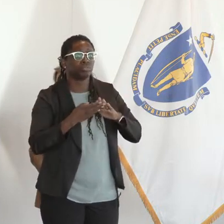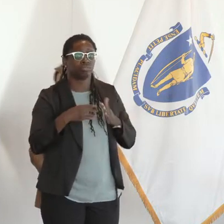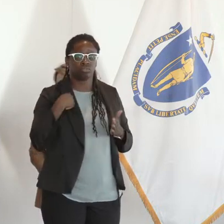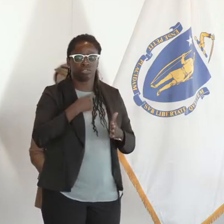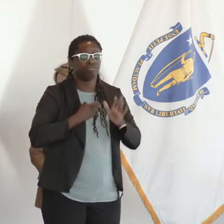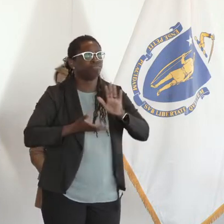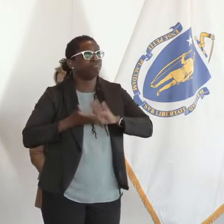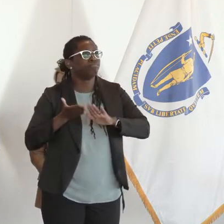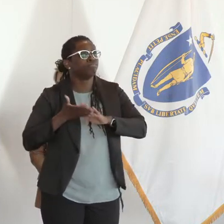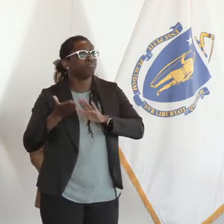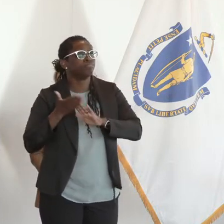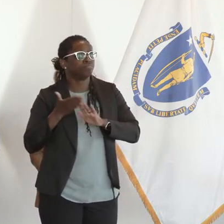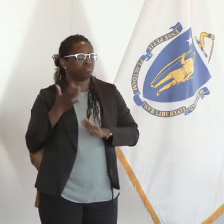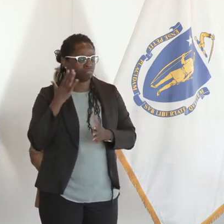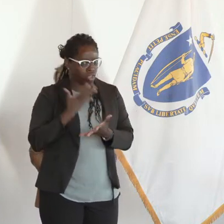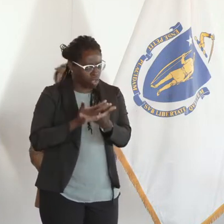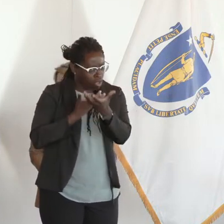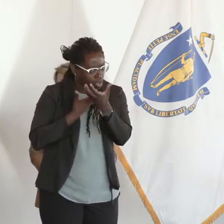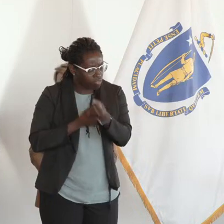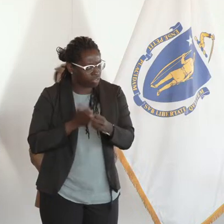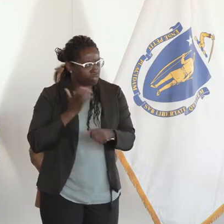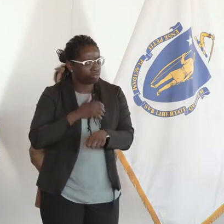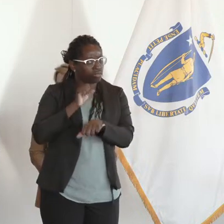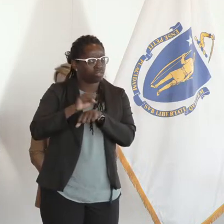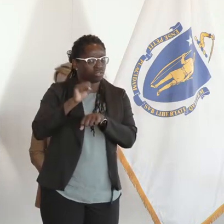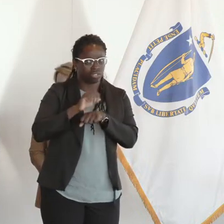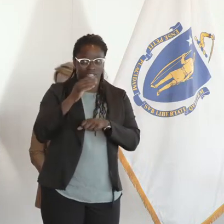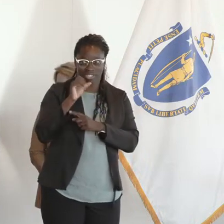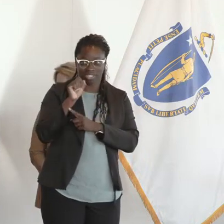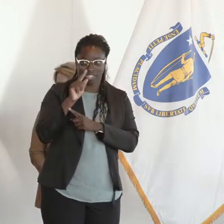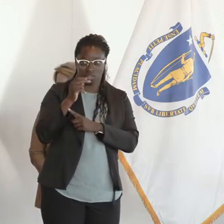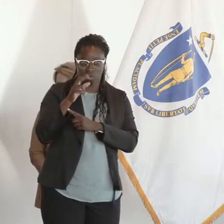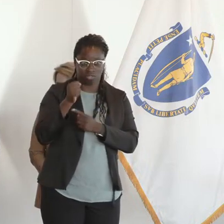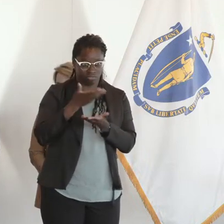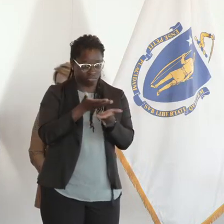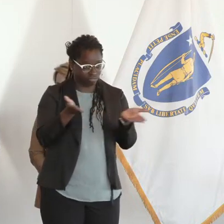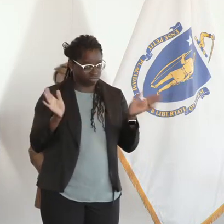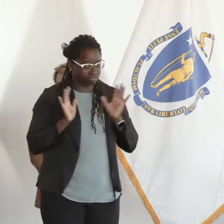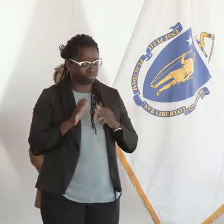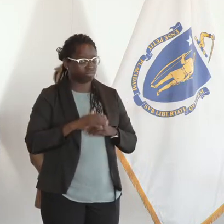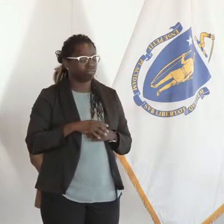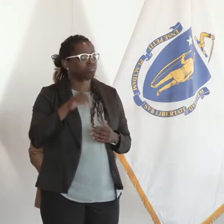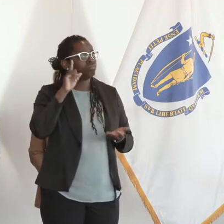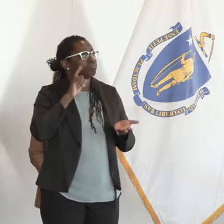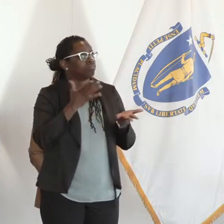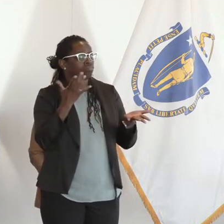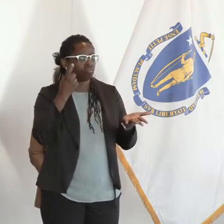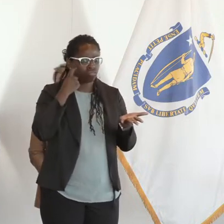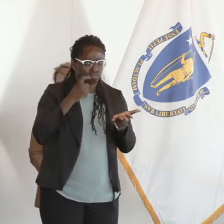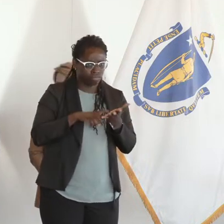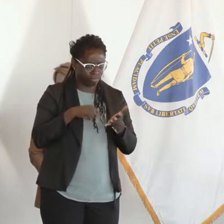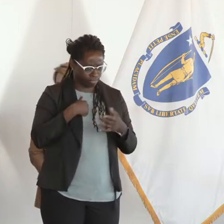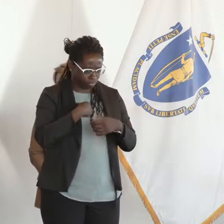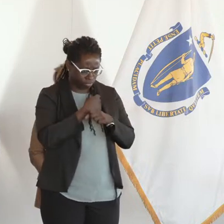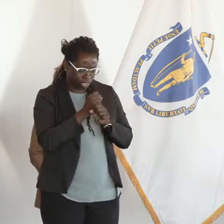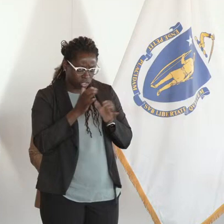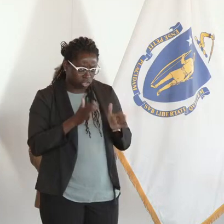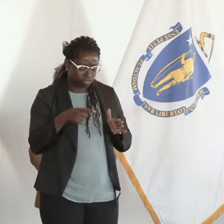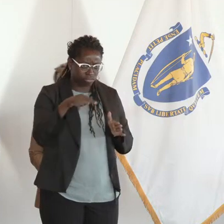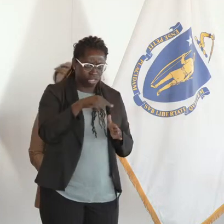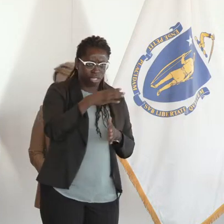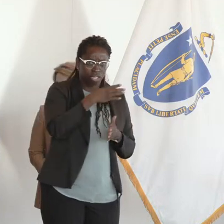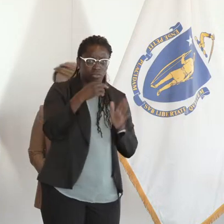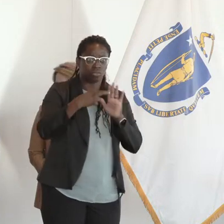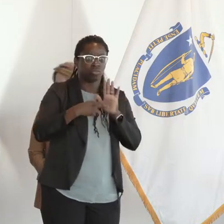all of our stakeholders, and we recognize the importance of engaging with policymakers and our regulators to